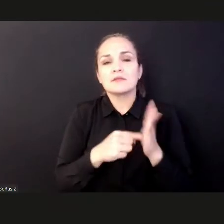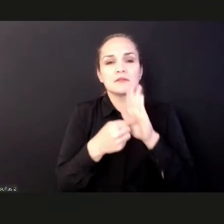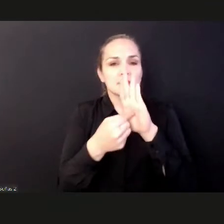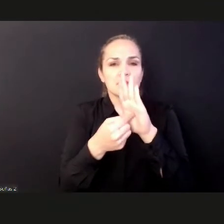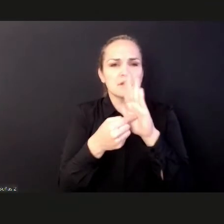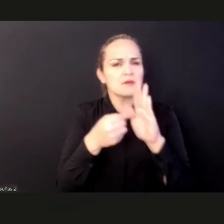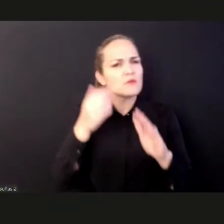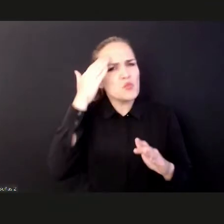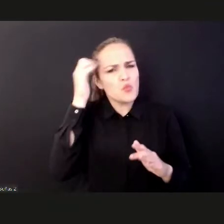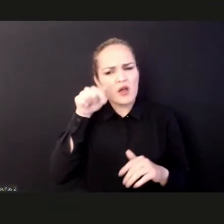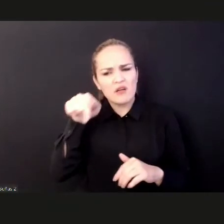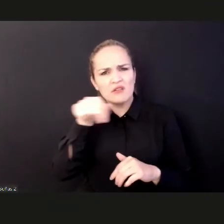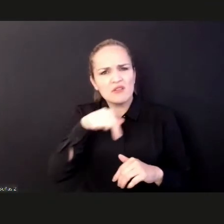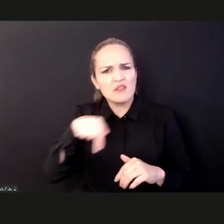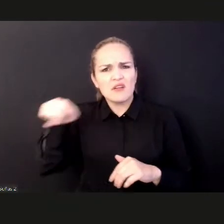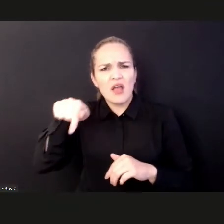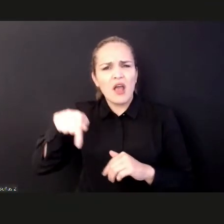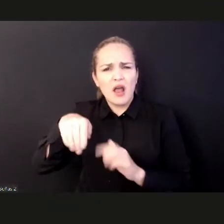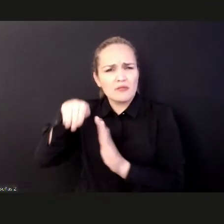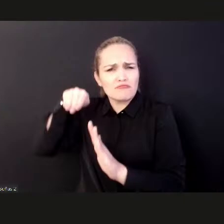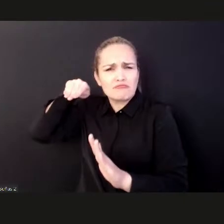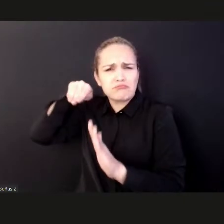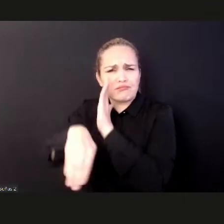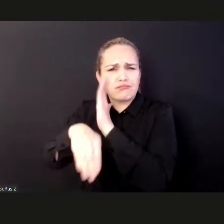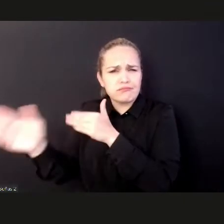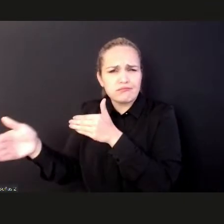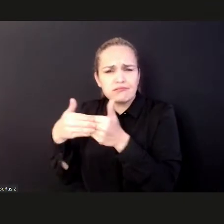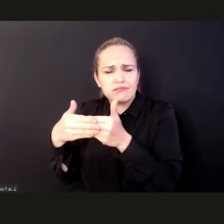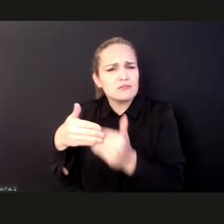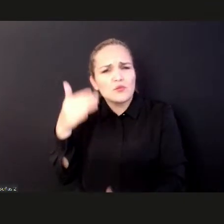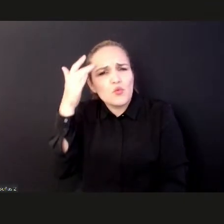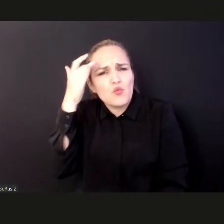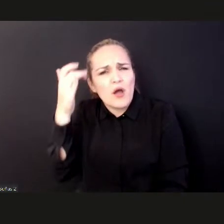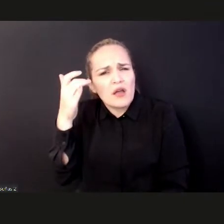development, if you look at sustainability holistically, then you need to address